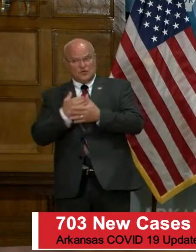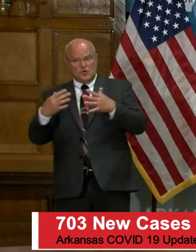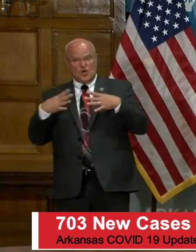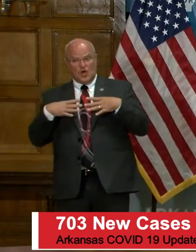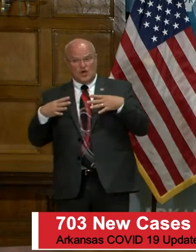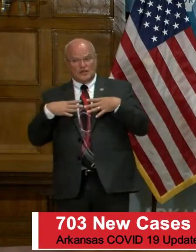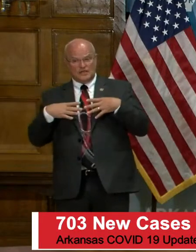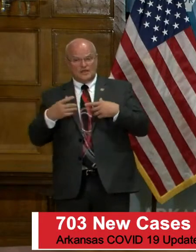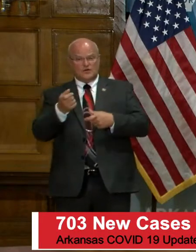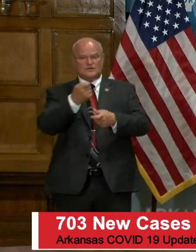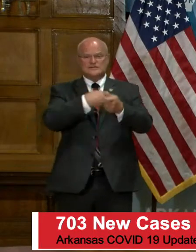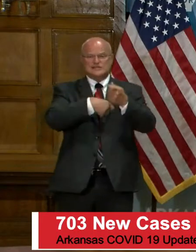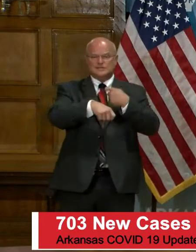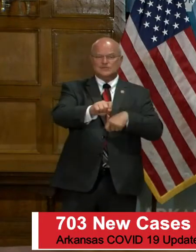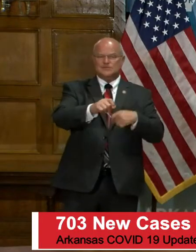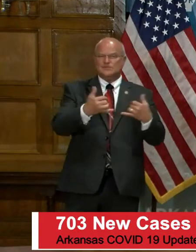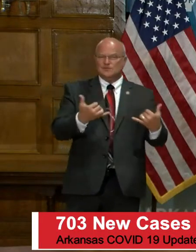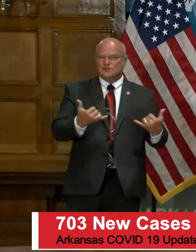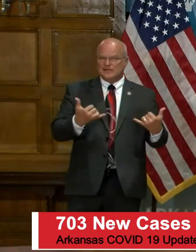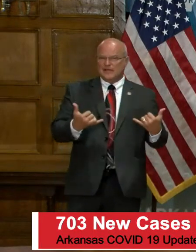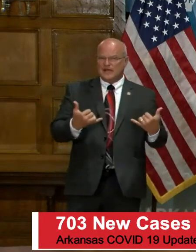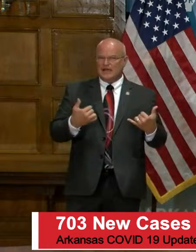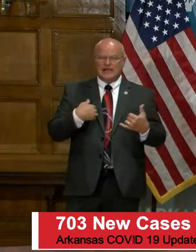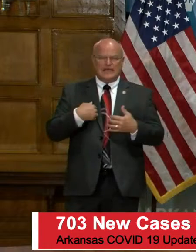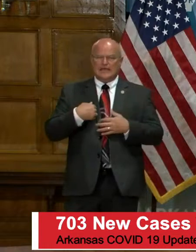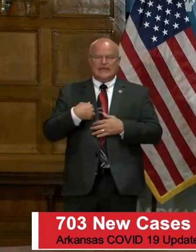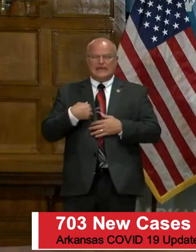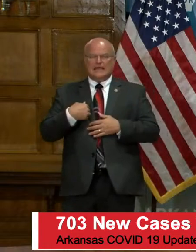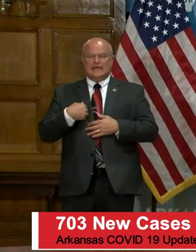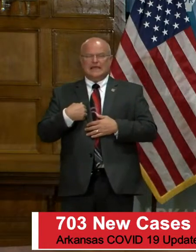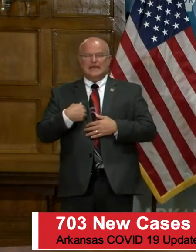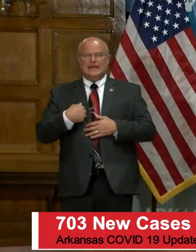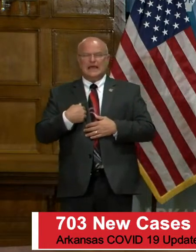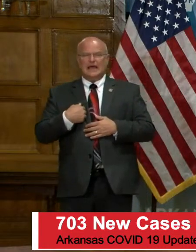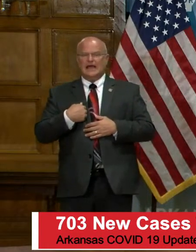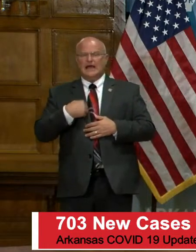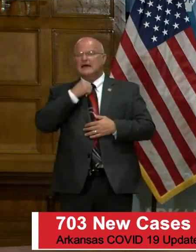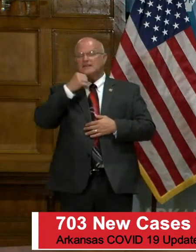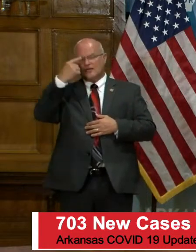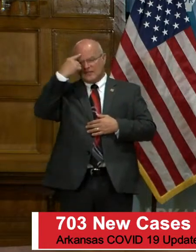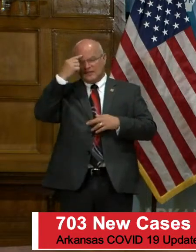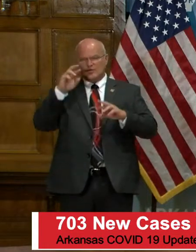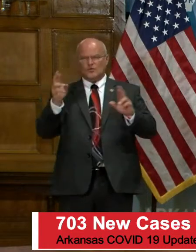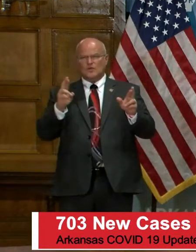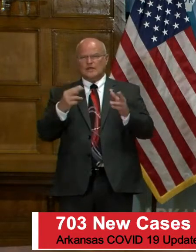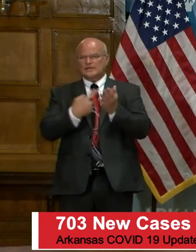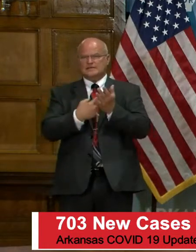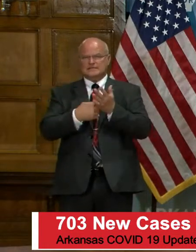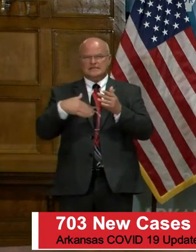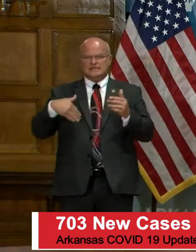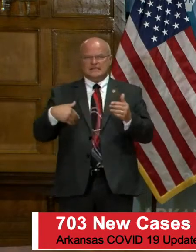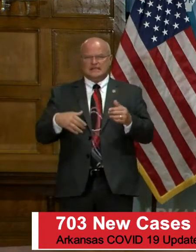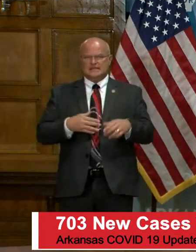holiday or substitute it for an existing holiday? And I don't think we're ready to embrace that yet.